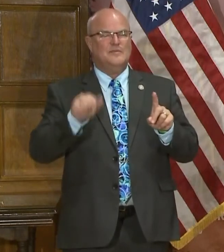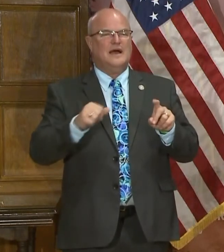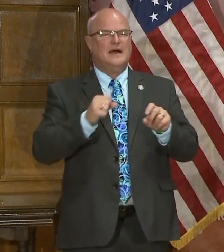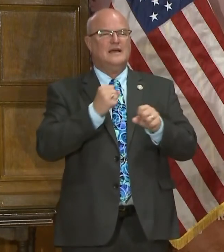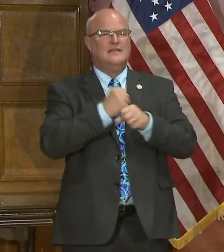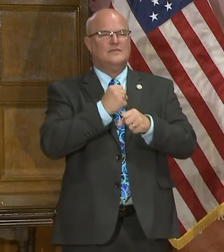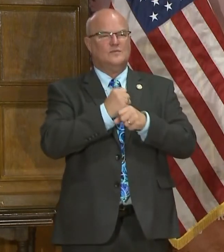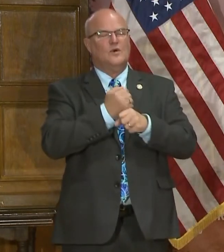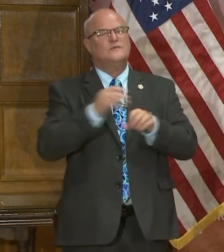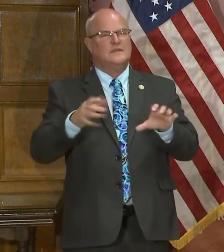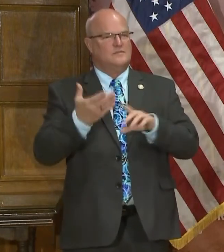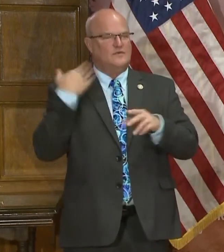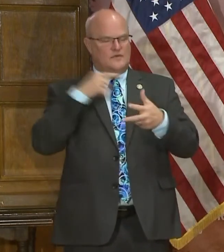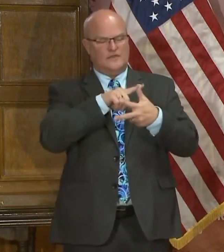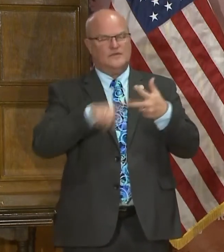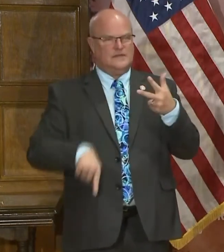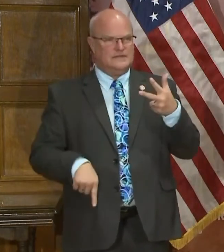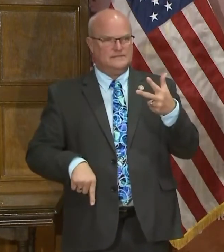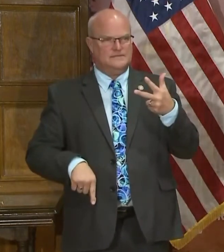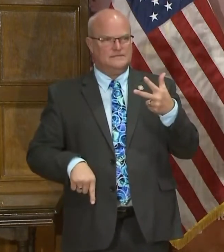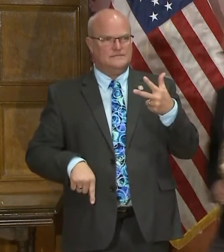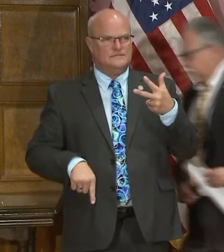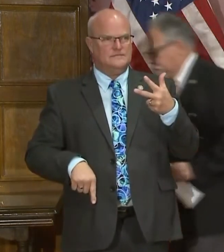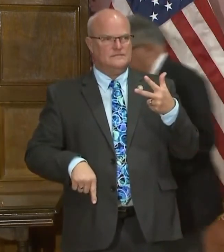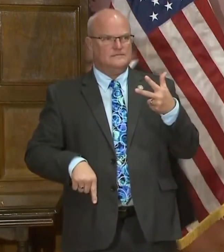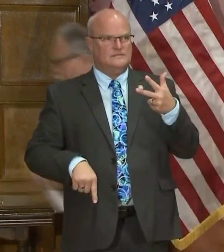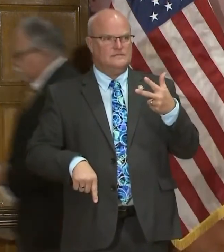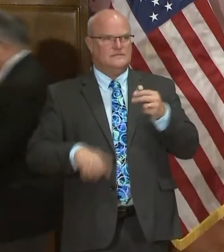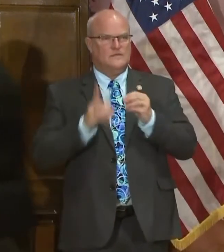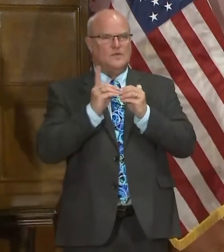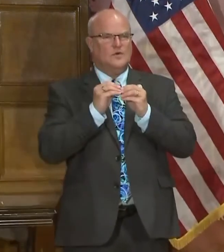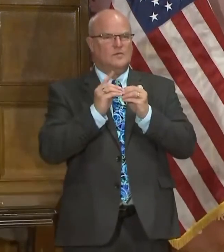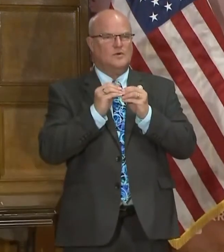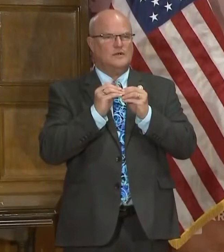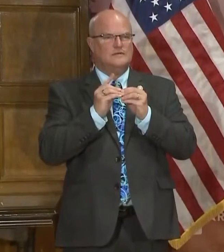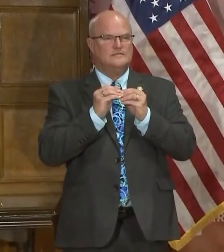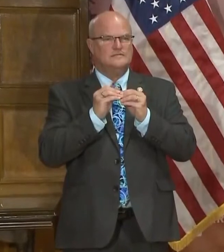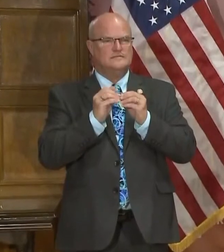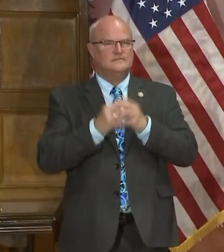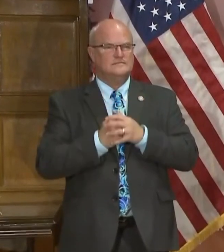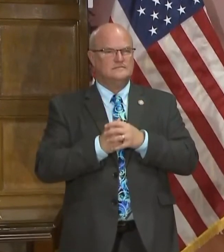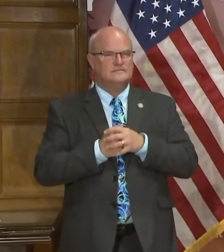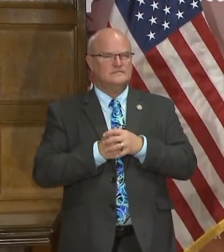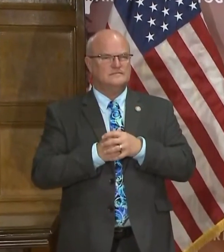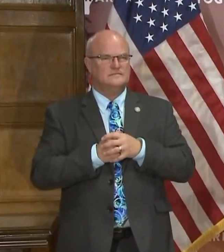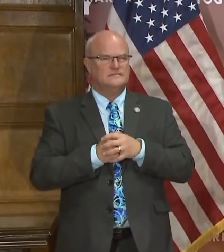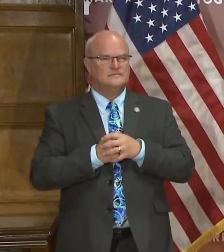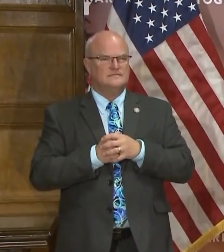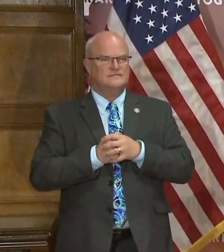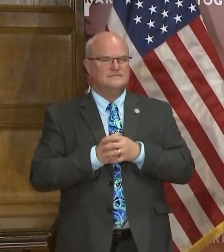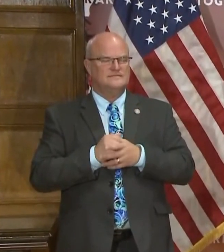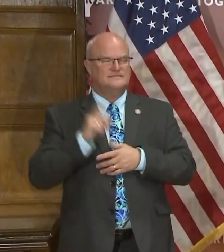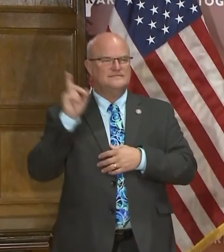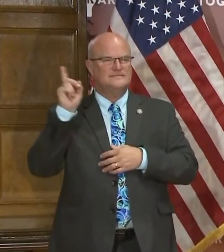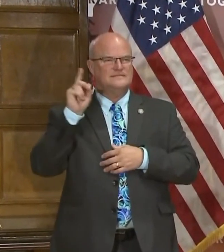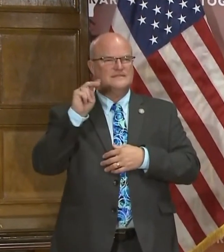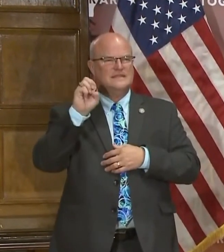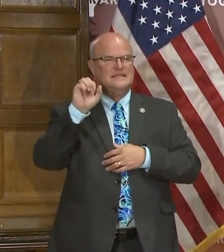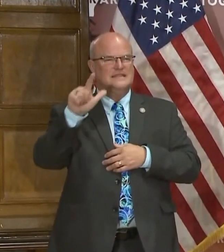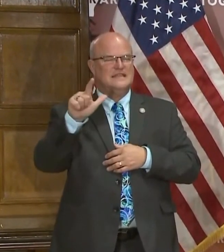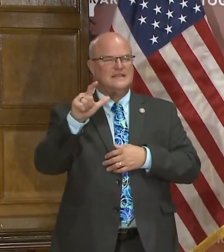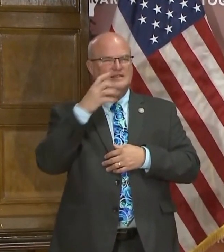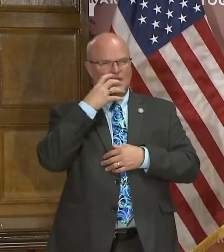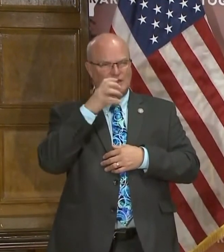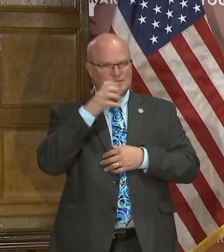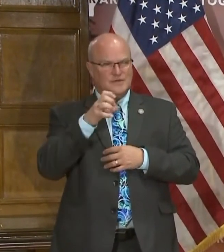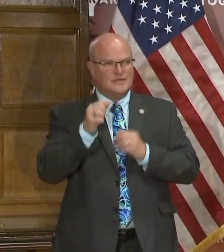means that we've talked about before. We have time for one more question. Governor, good afternoon. It's Neil Gladner in Hot